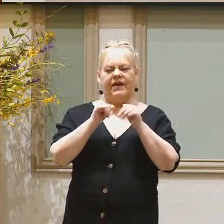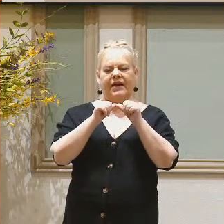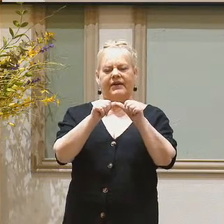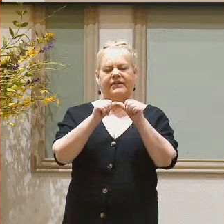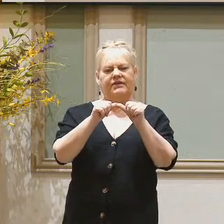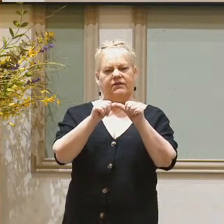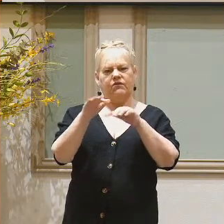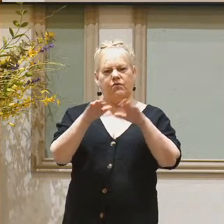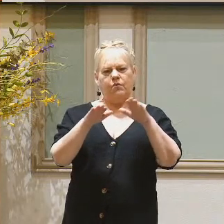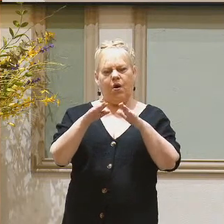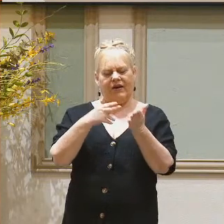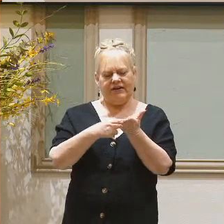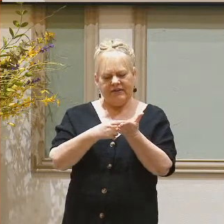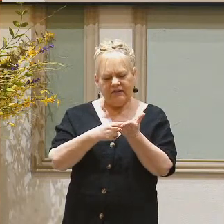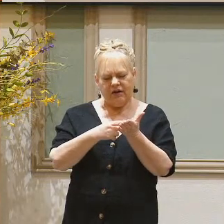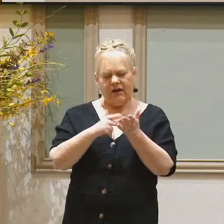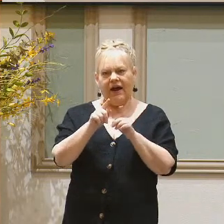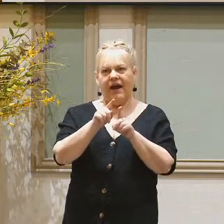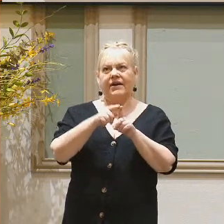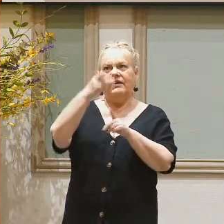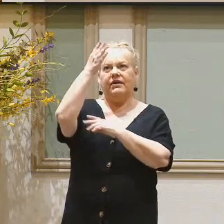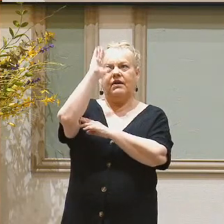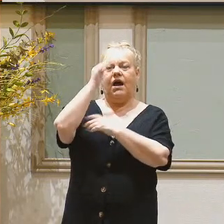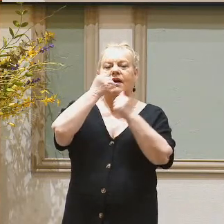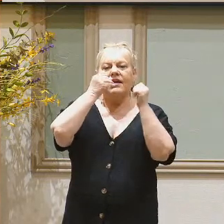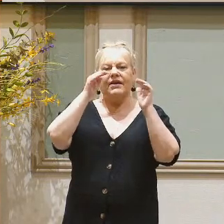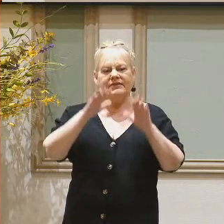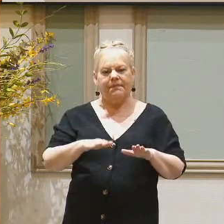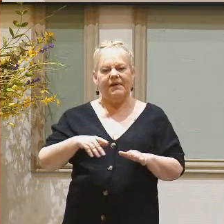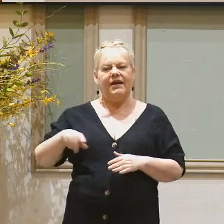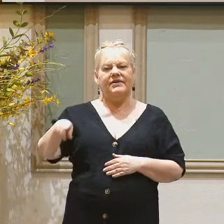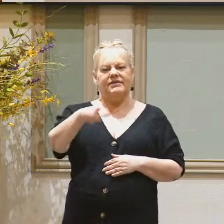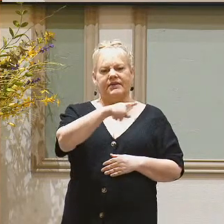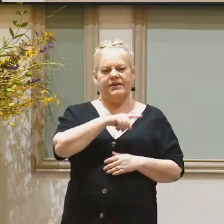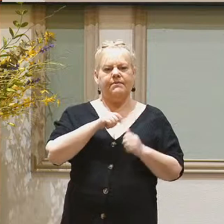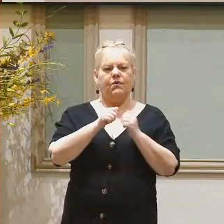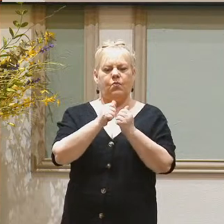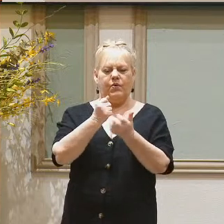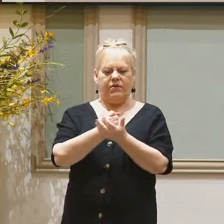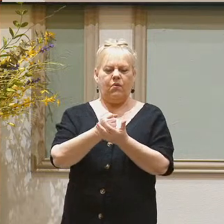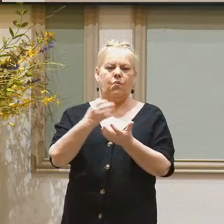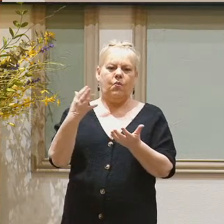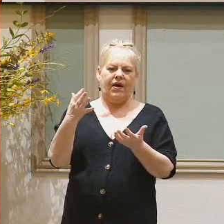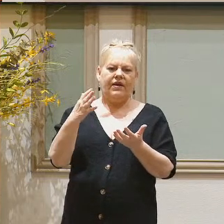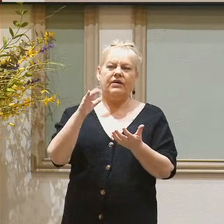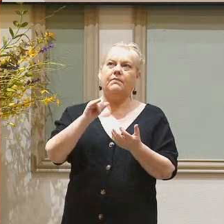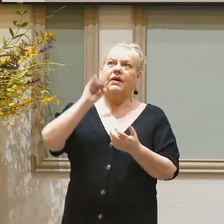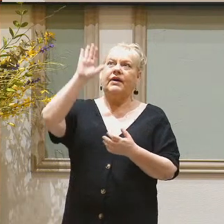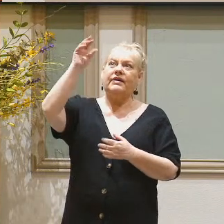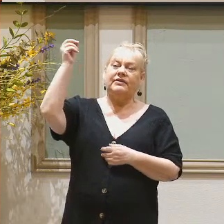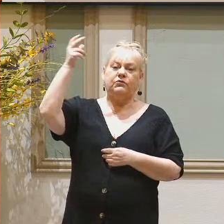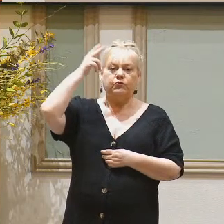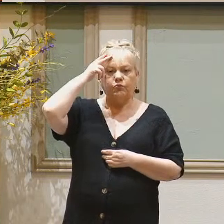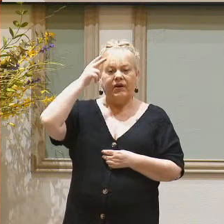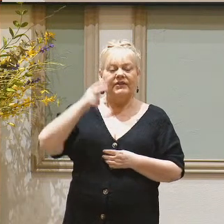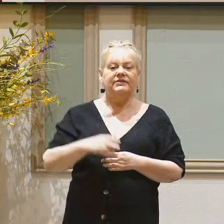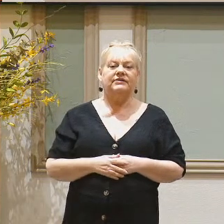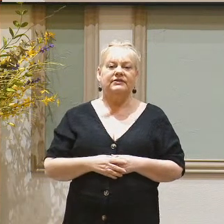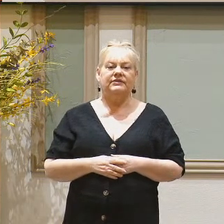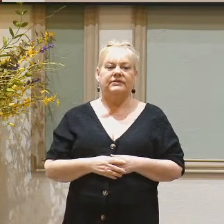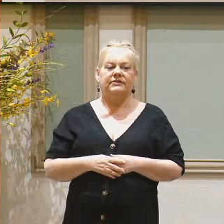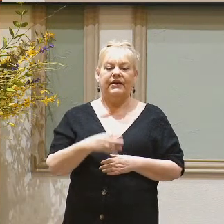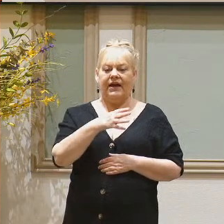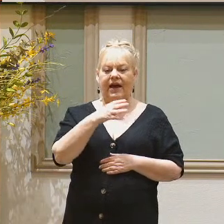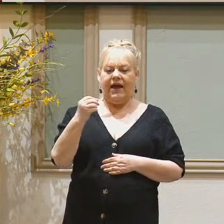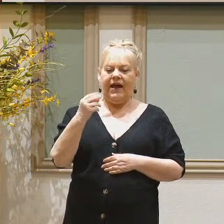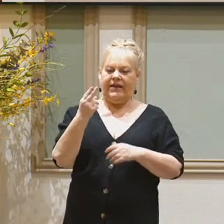to walk in integrity as God has blessed them with wealth by His grace. And